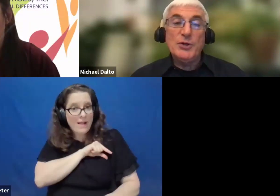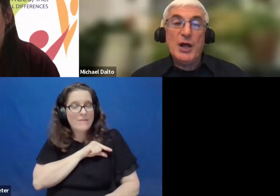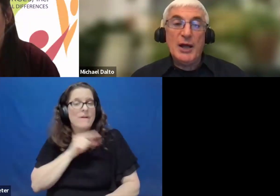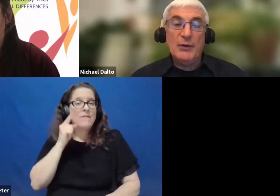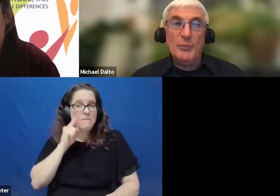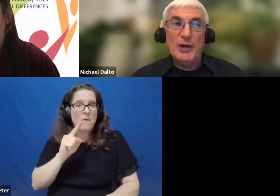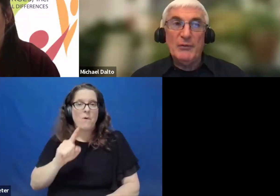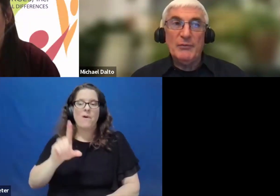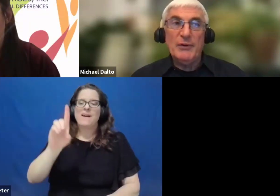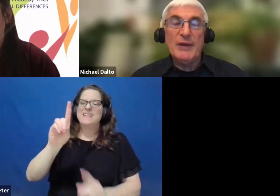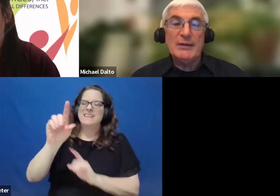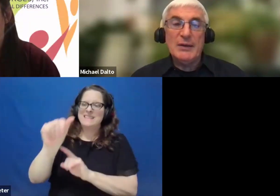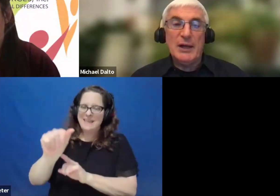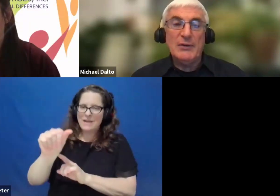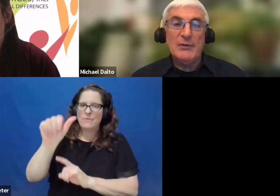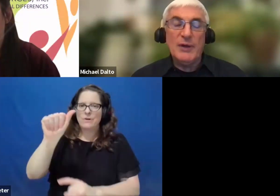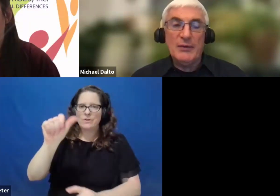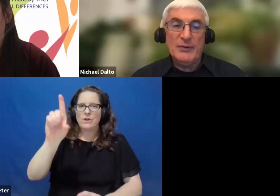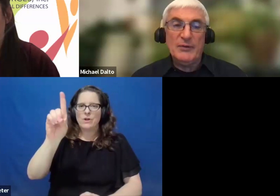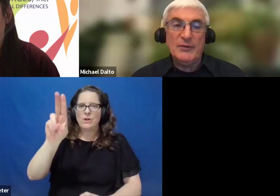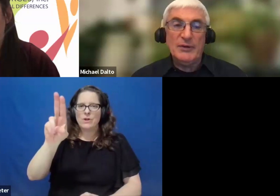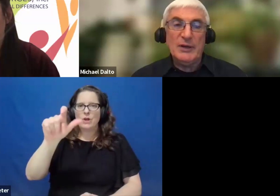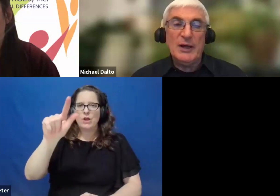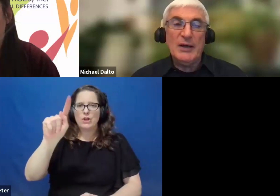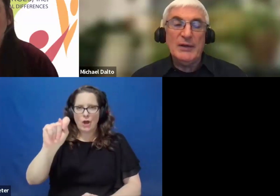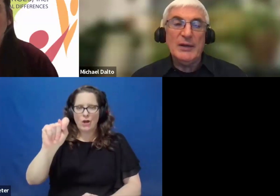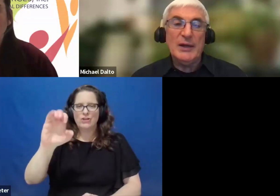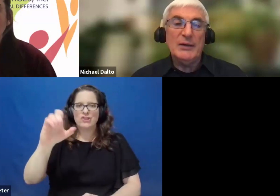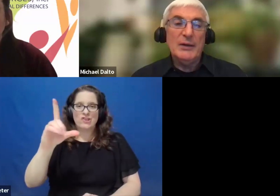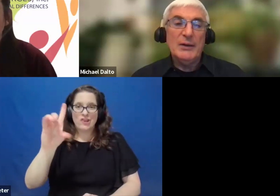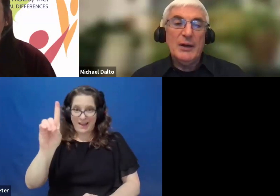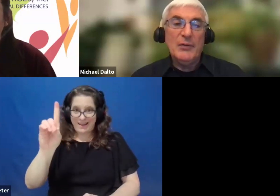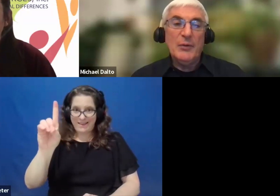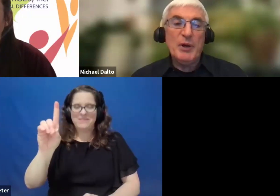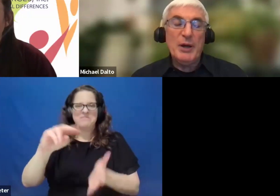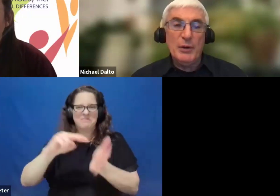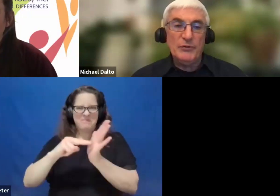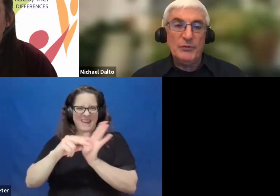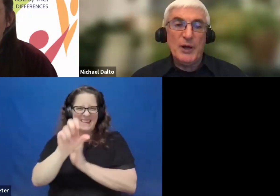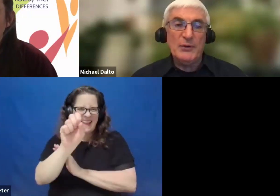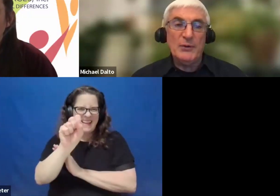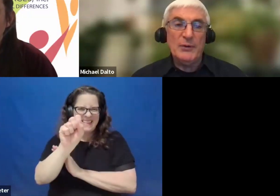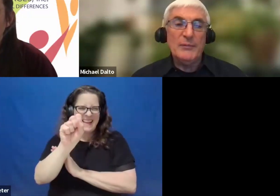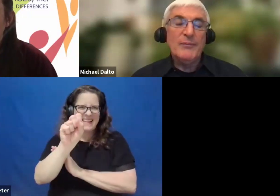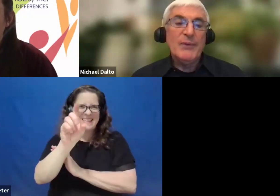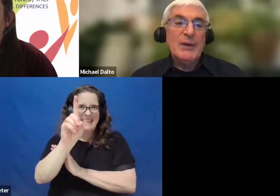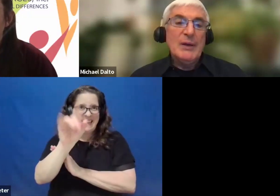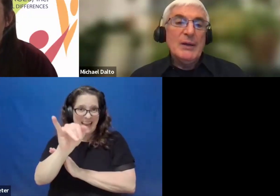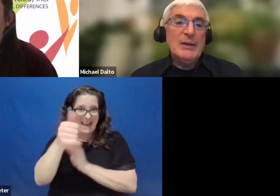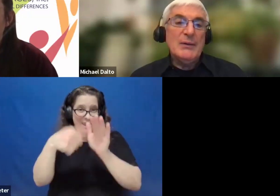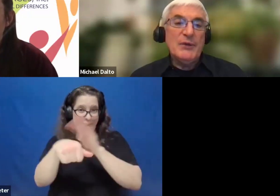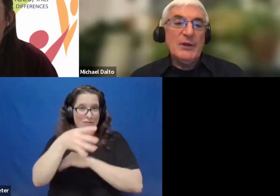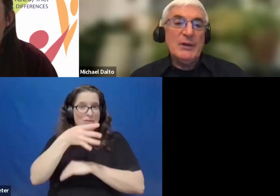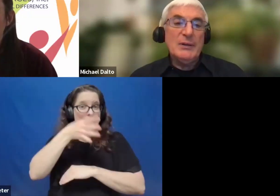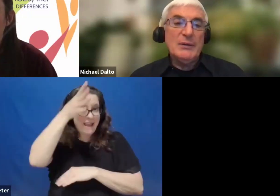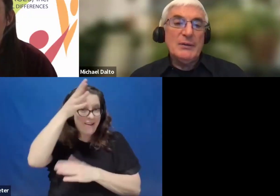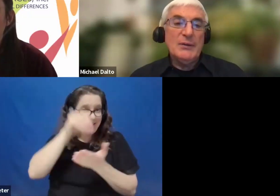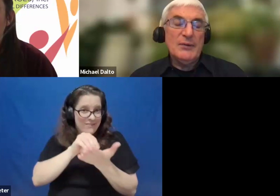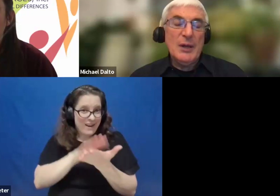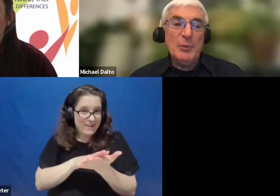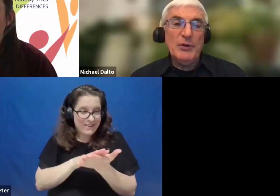adult child benefit, that kind of SSDI they get on the parent's record, if